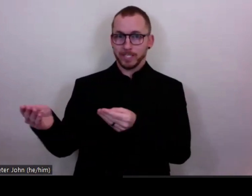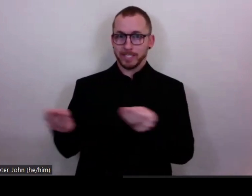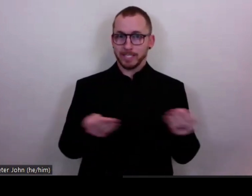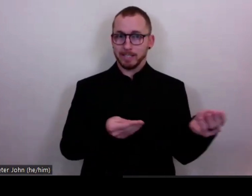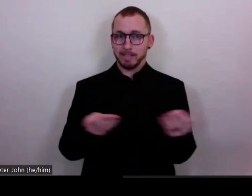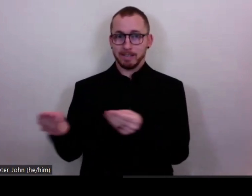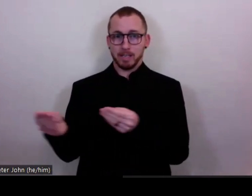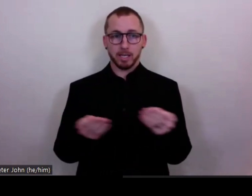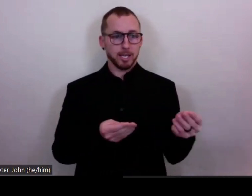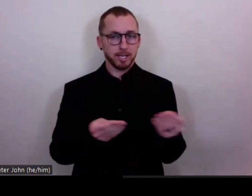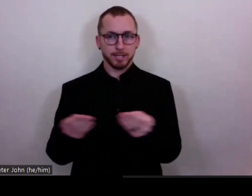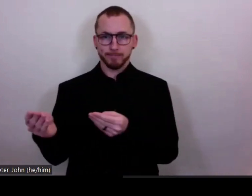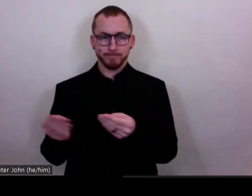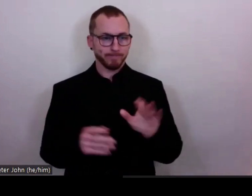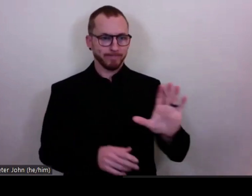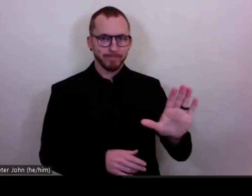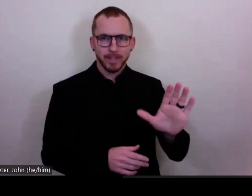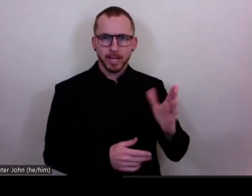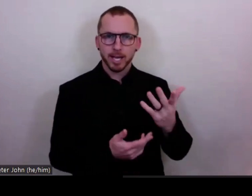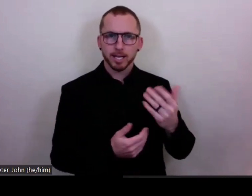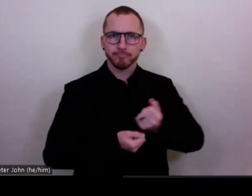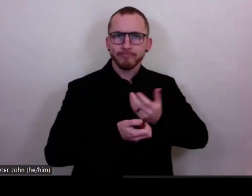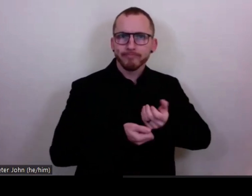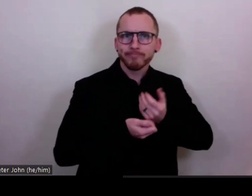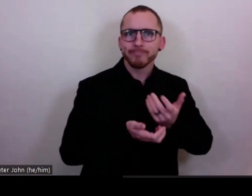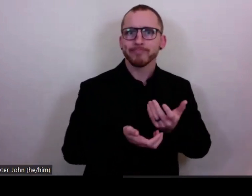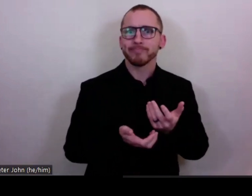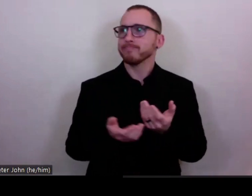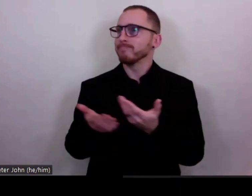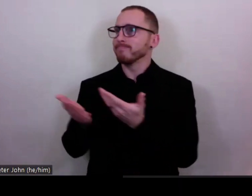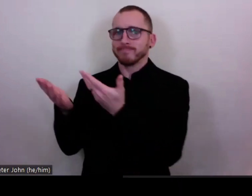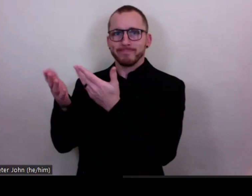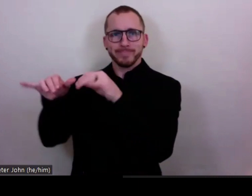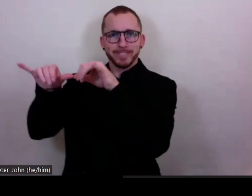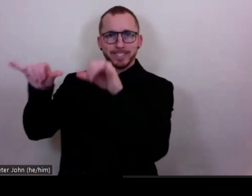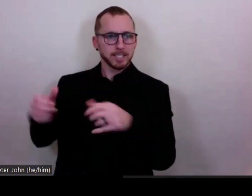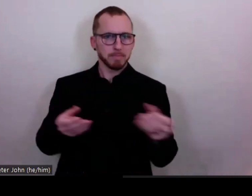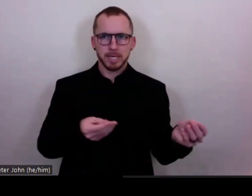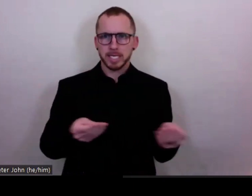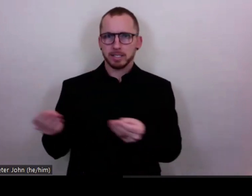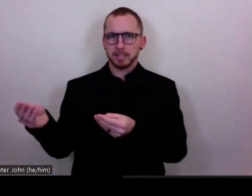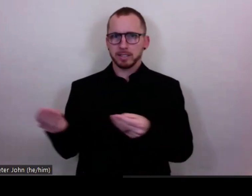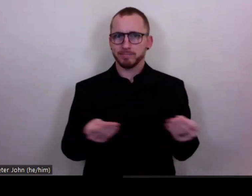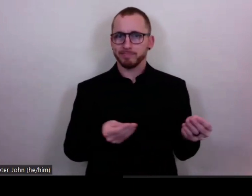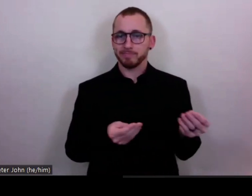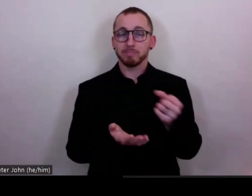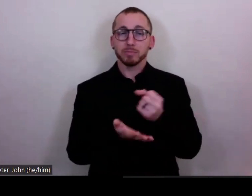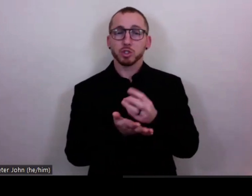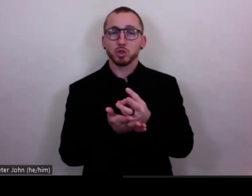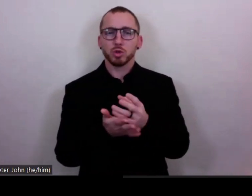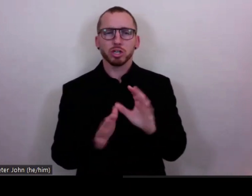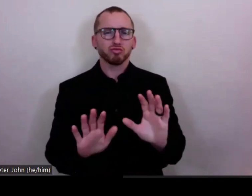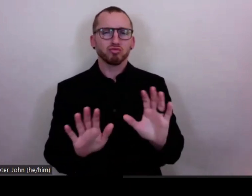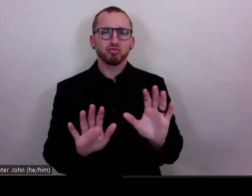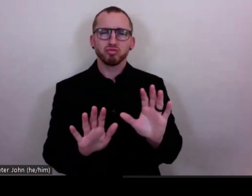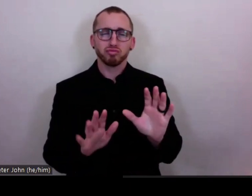things because the social worker says that's not their job, except to maybe put them in a homeless shelter,